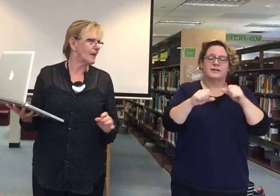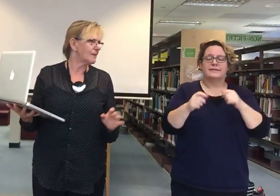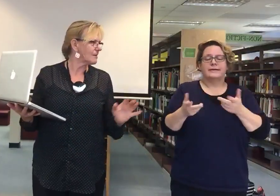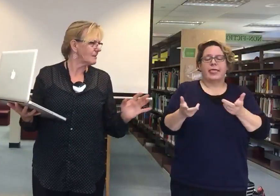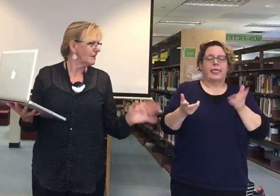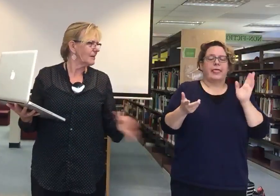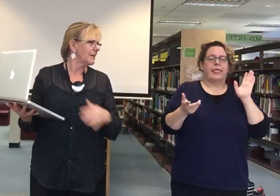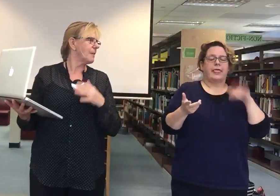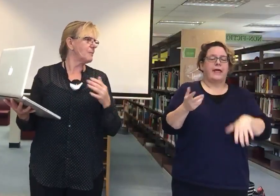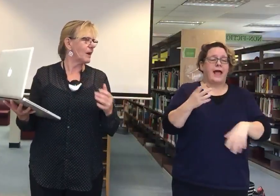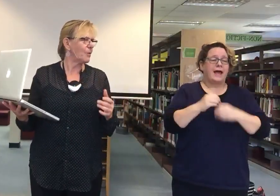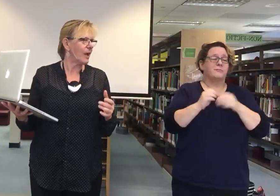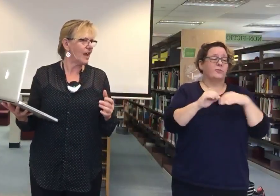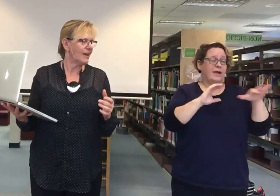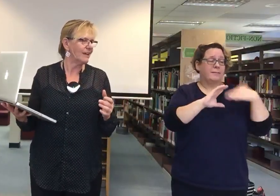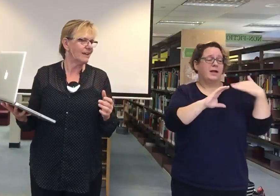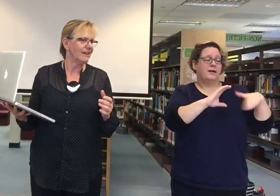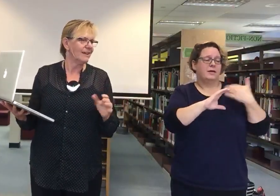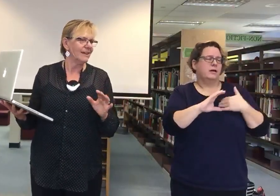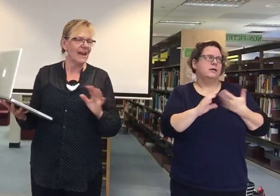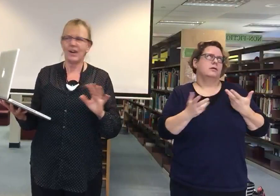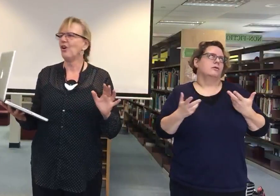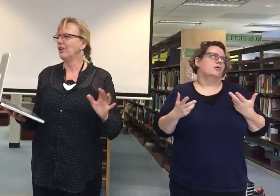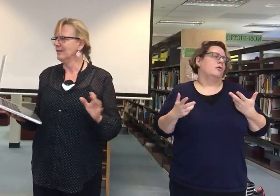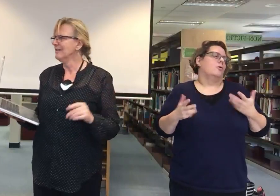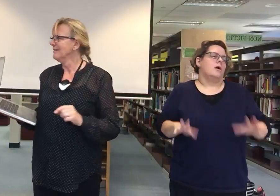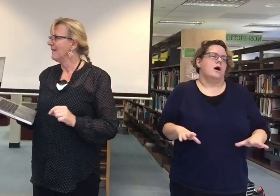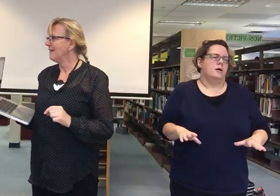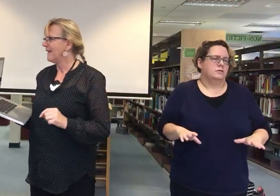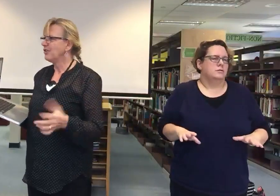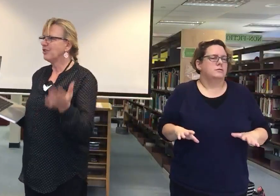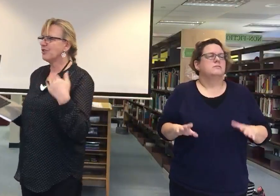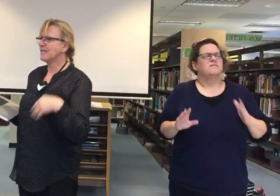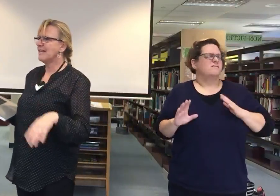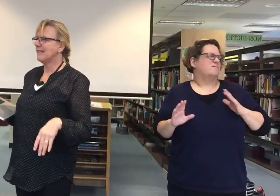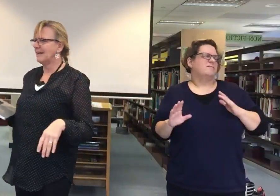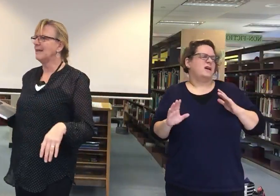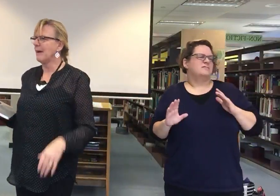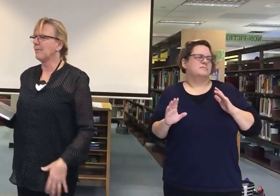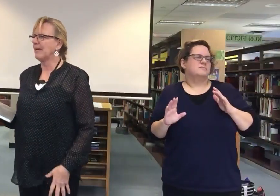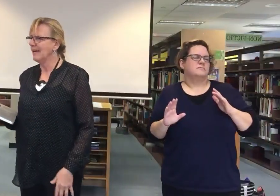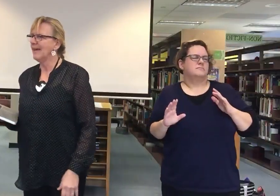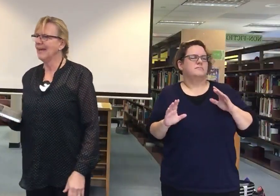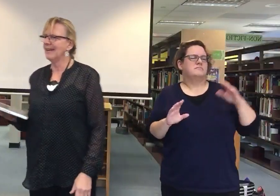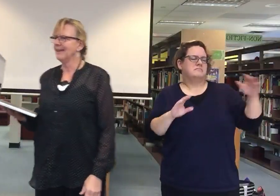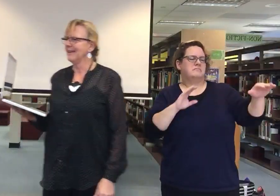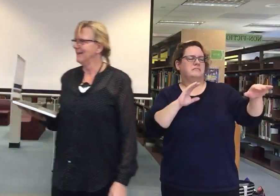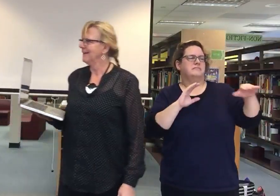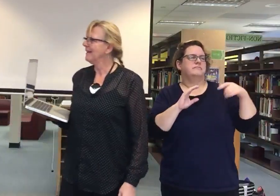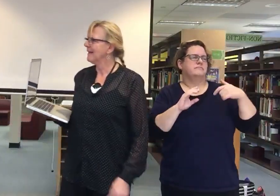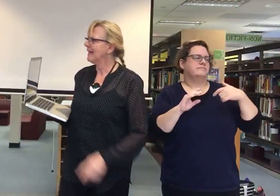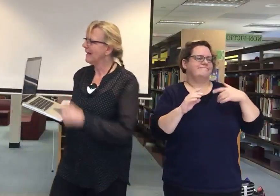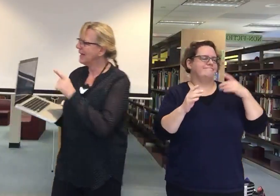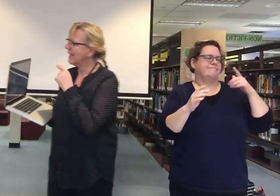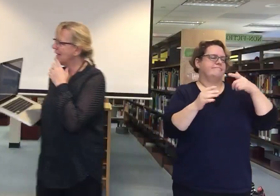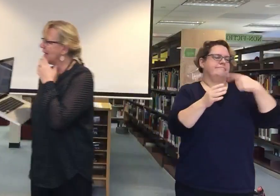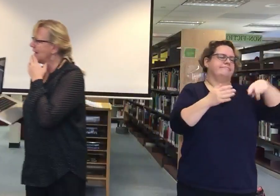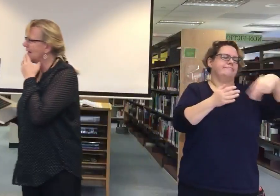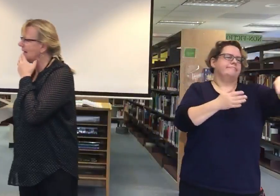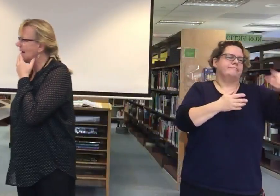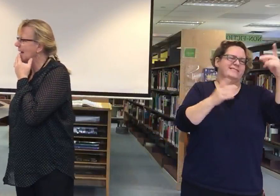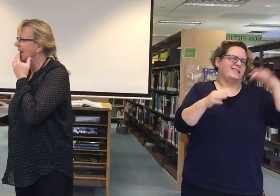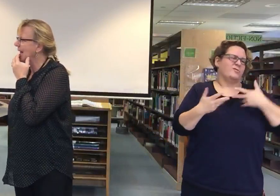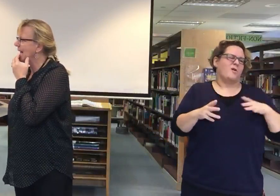more emails coming my way at all, then you can just email me. I wasn't able